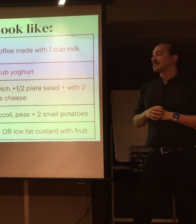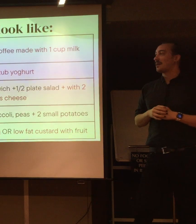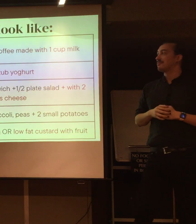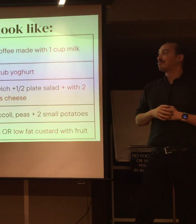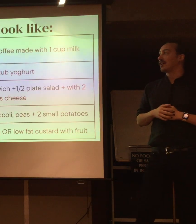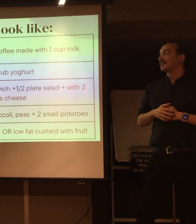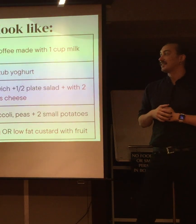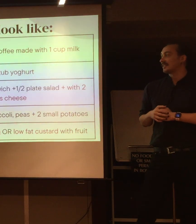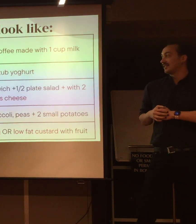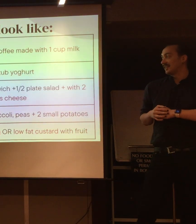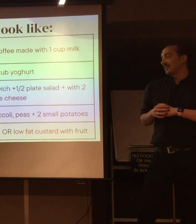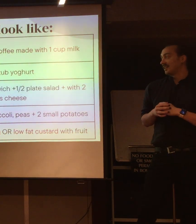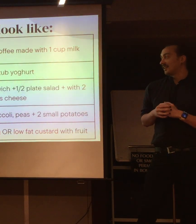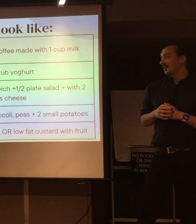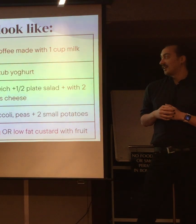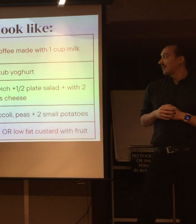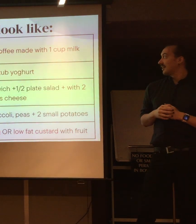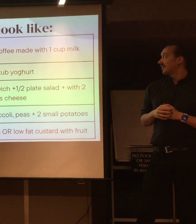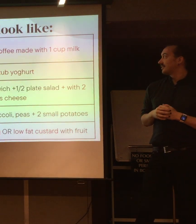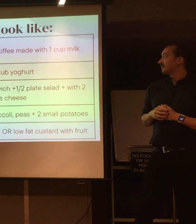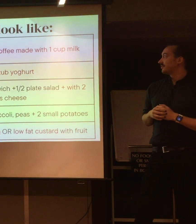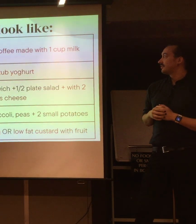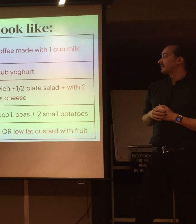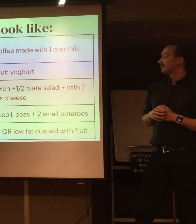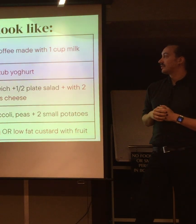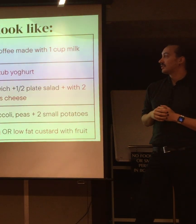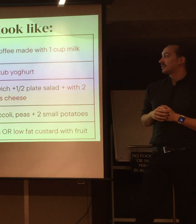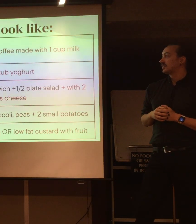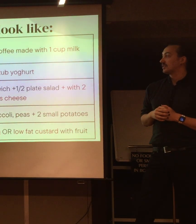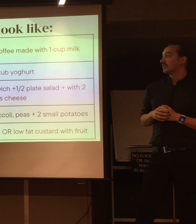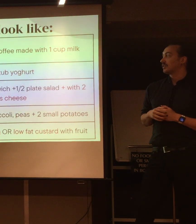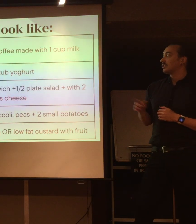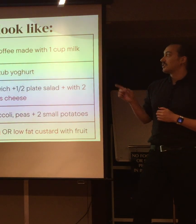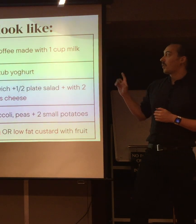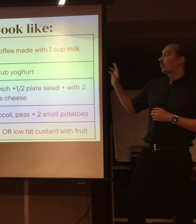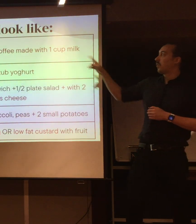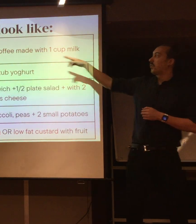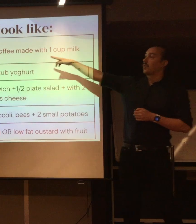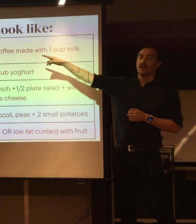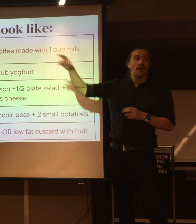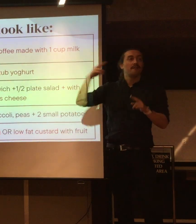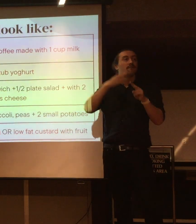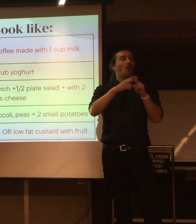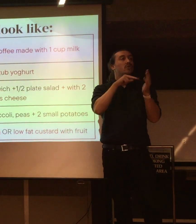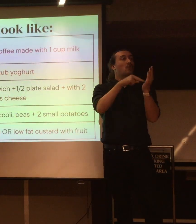What about what type of bread? So I would recommend whole grain bread.